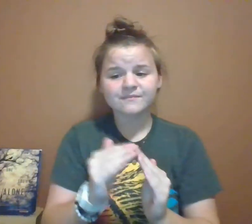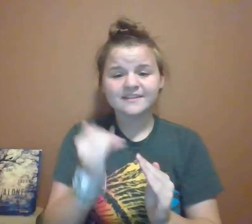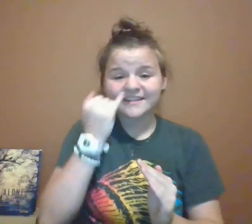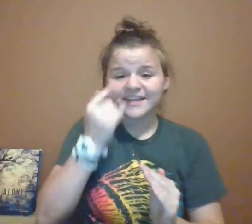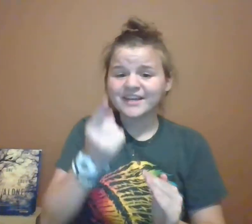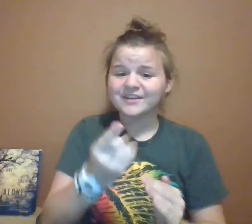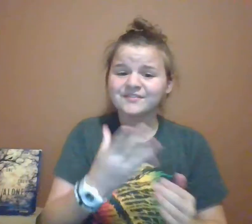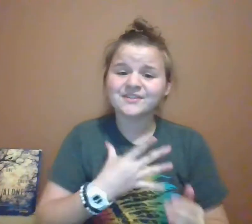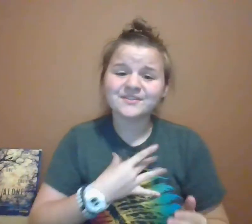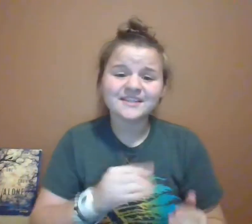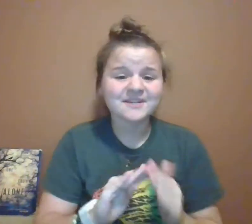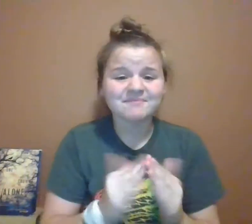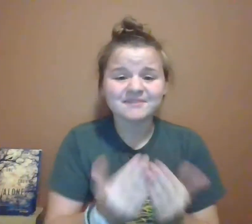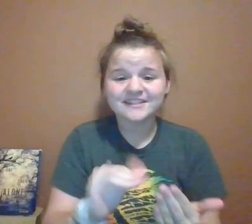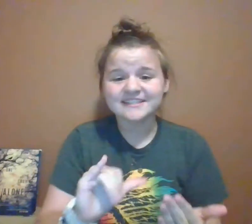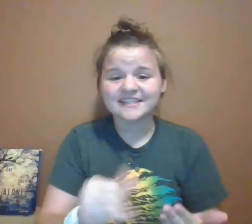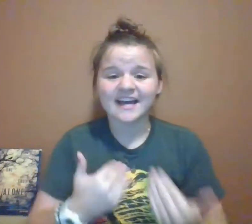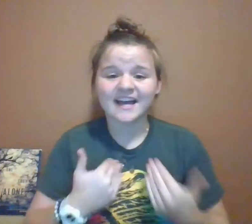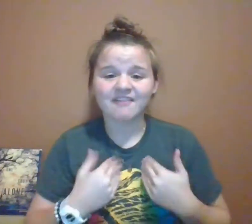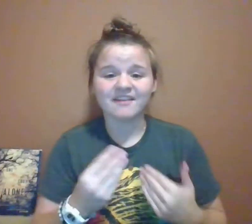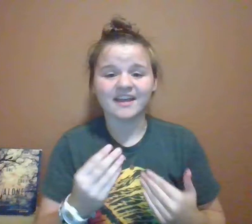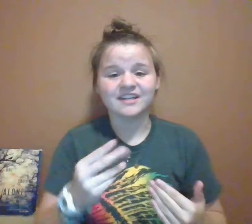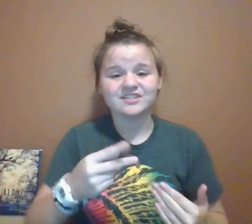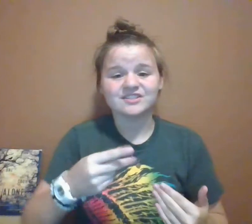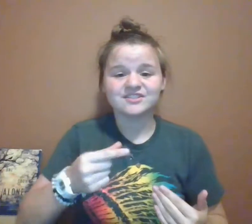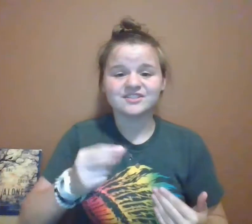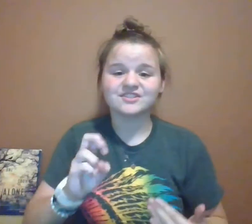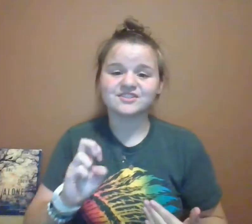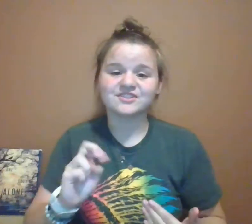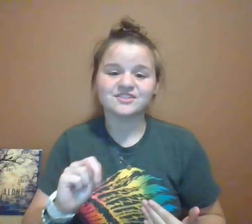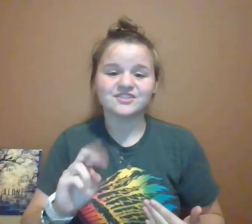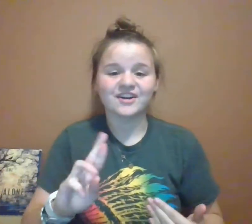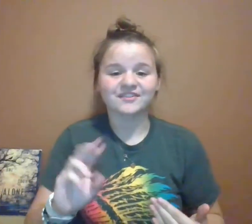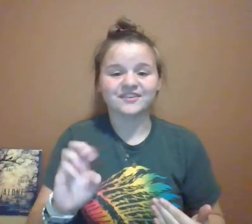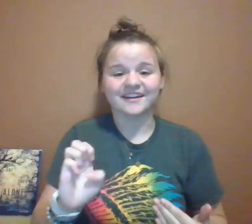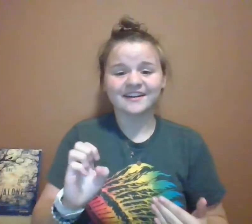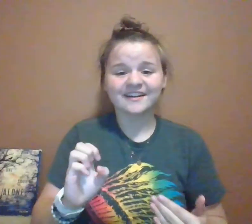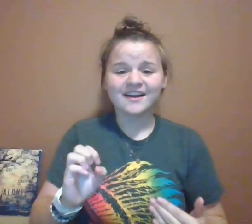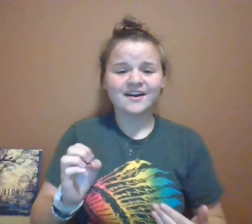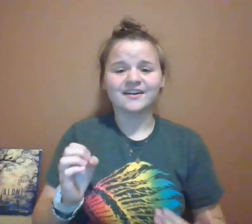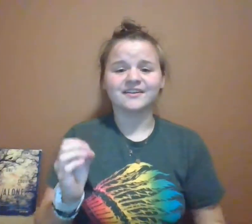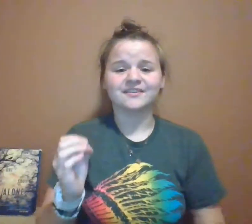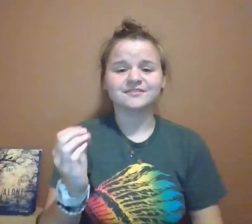If you like books that have a genre of